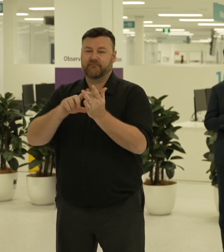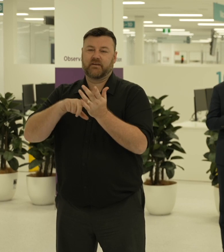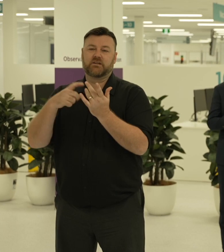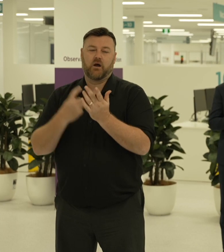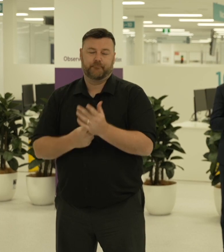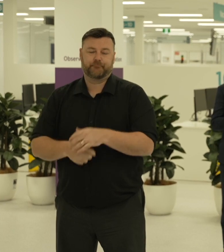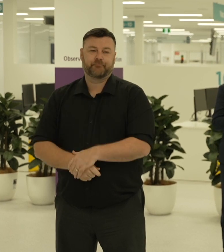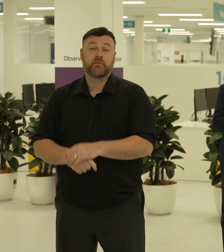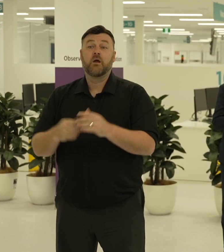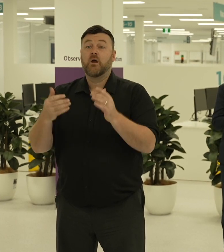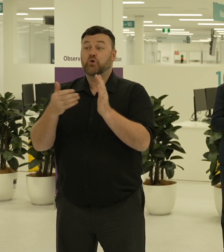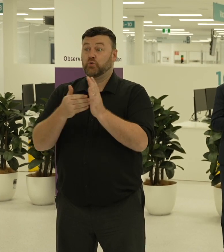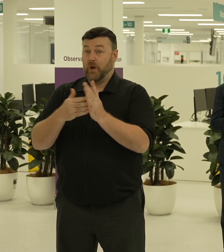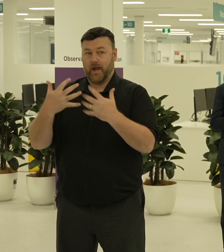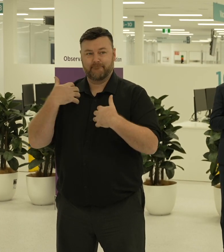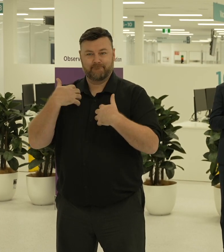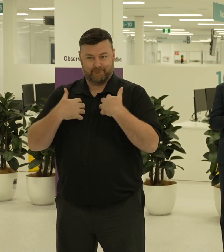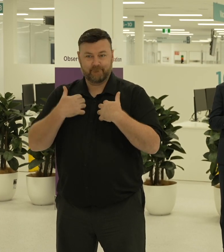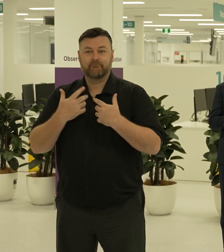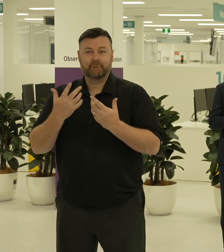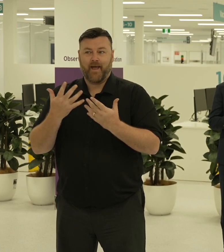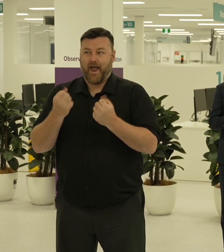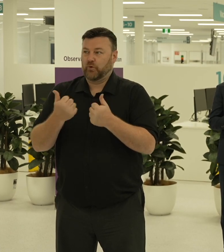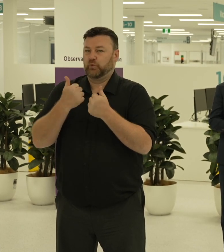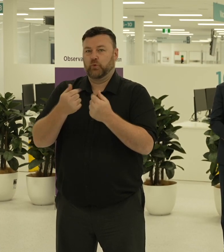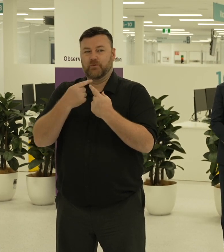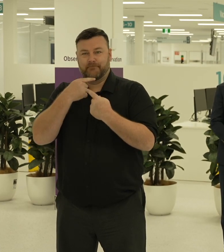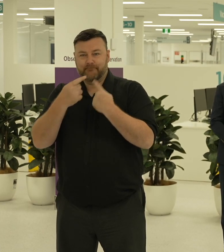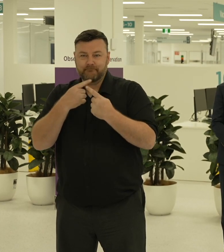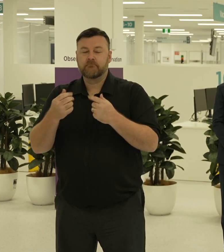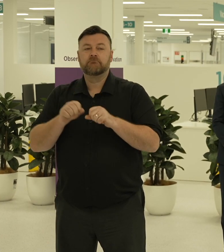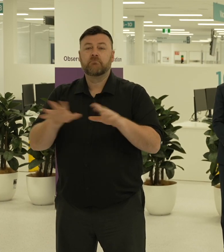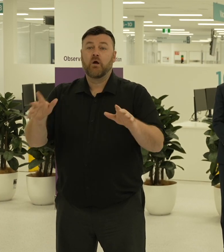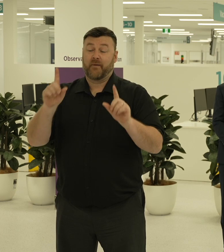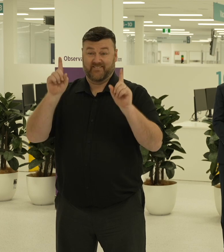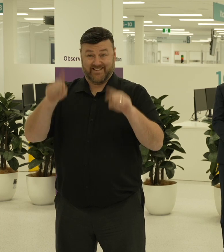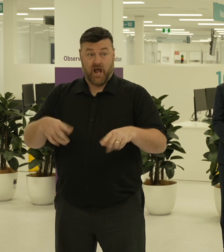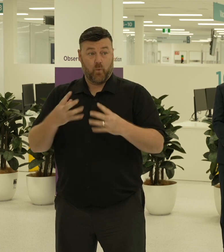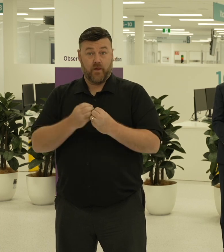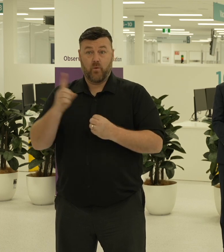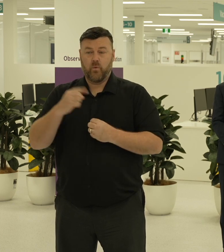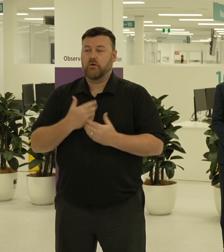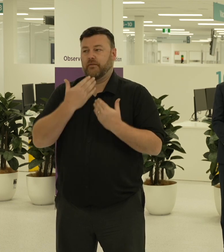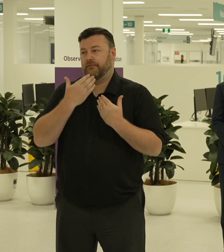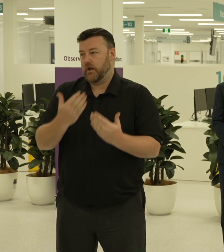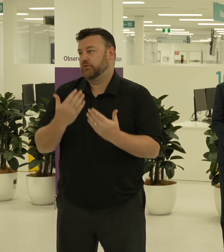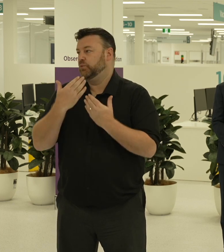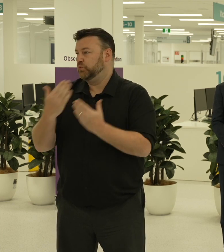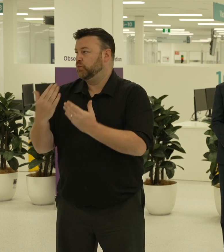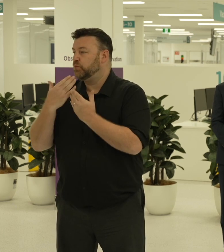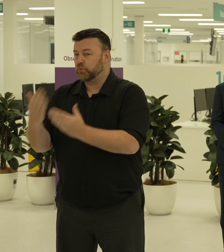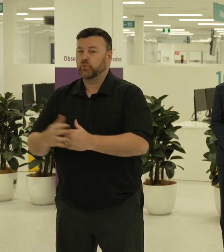Well, today there's some very pleasing signs right across our state, and I want to begin by thanking everybody from Sydney right